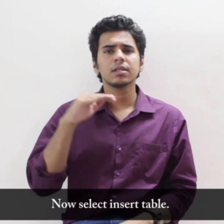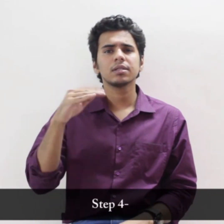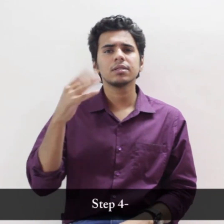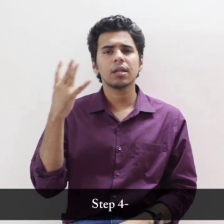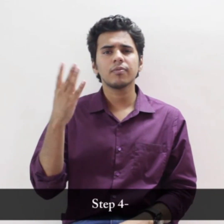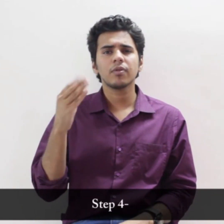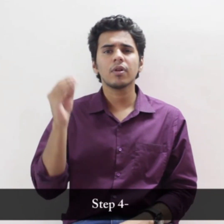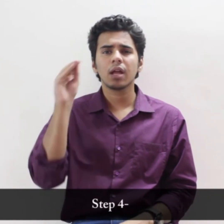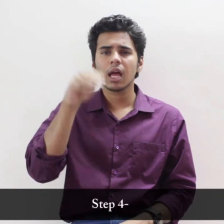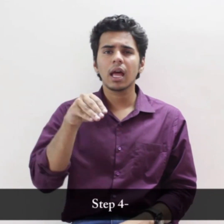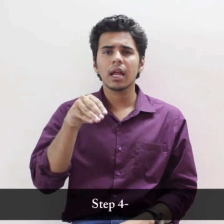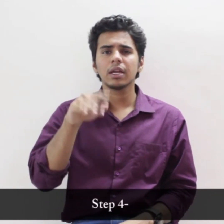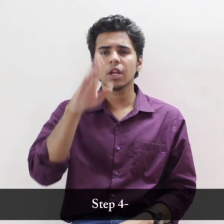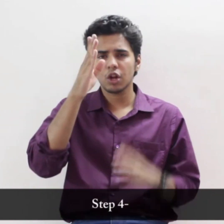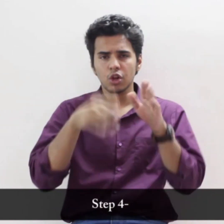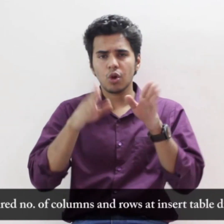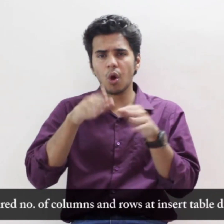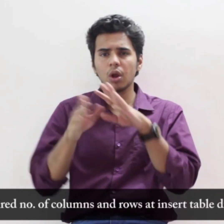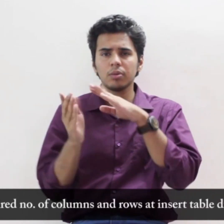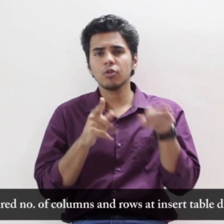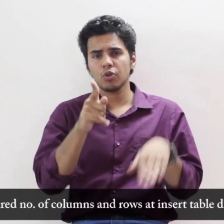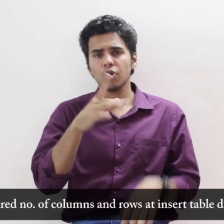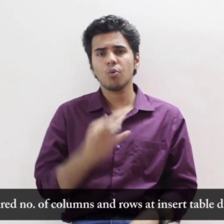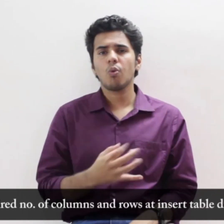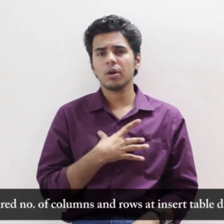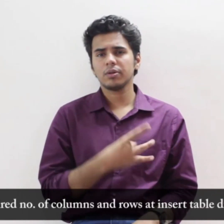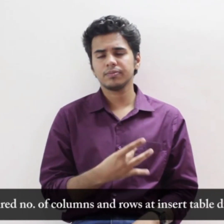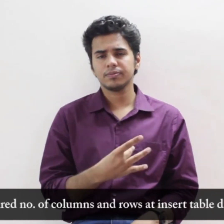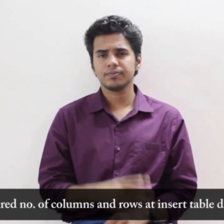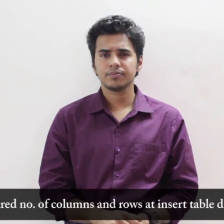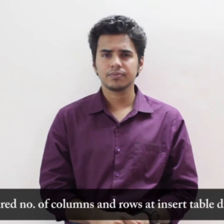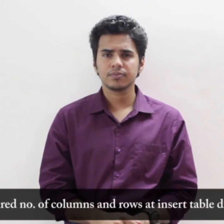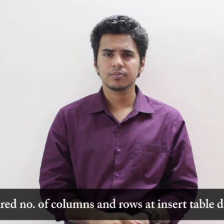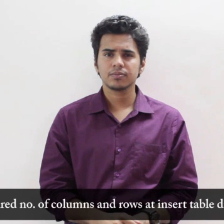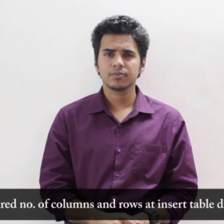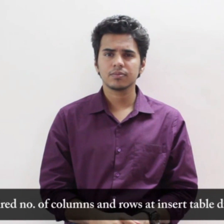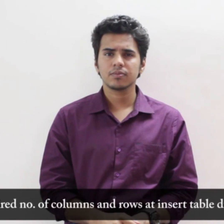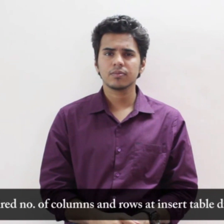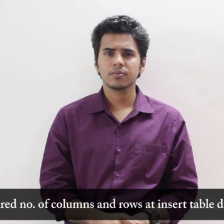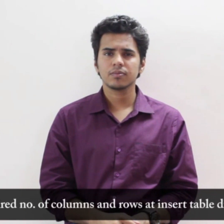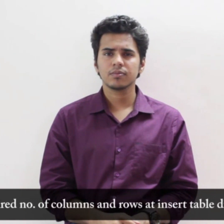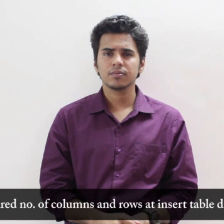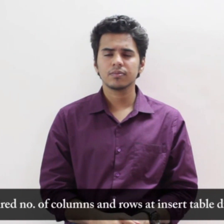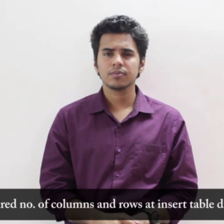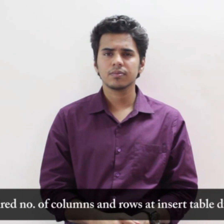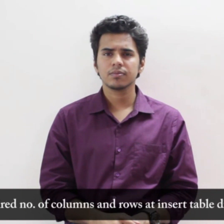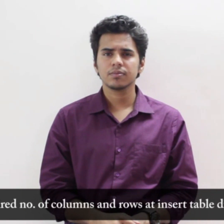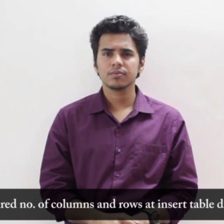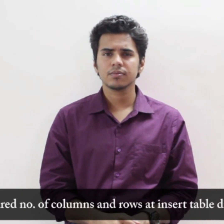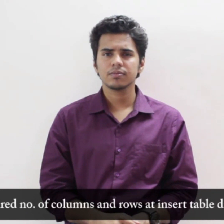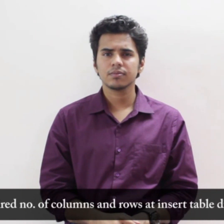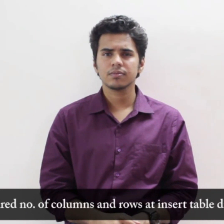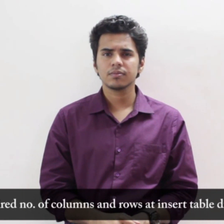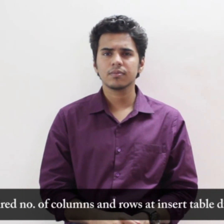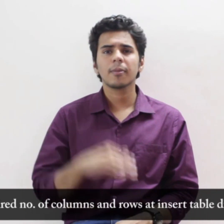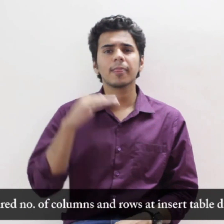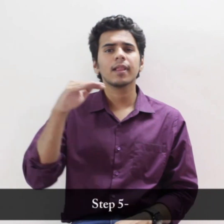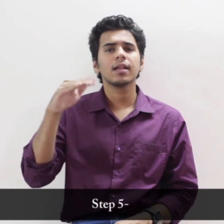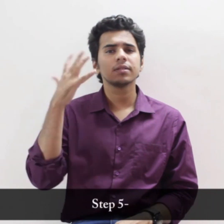Step 4. Enter desired number of columns and rows at Insert Table dialog box.